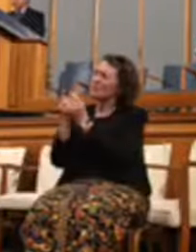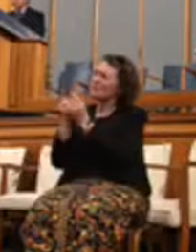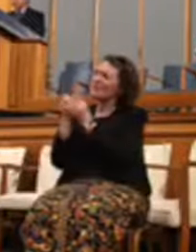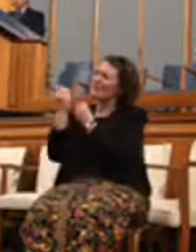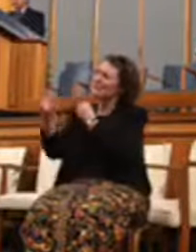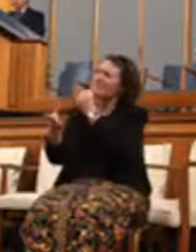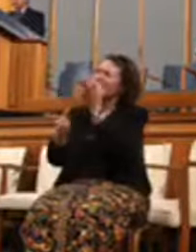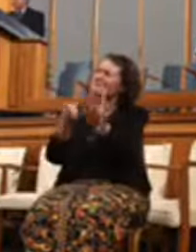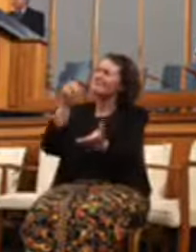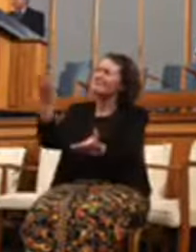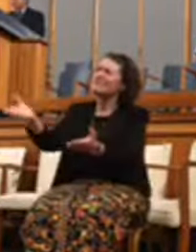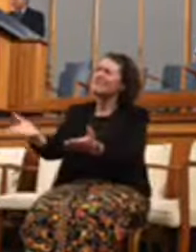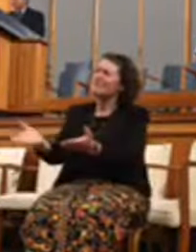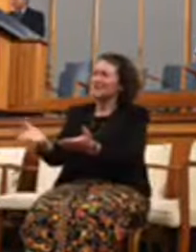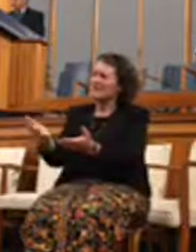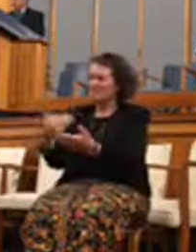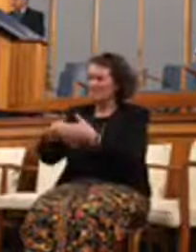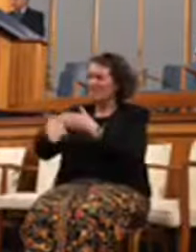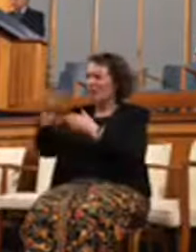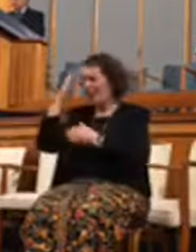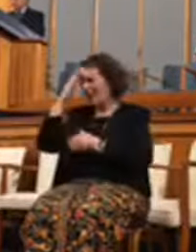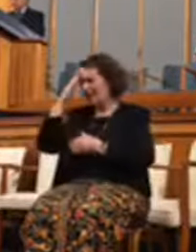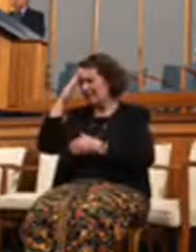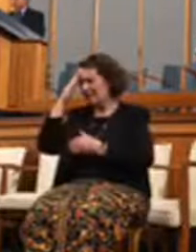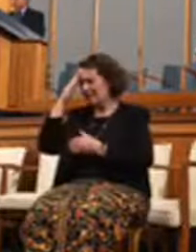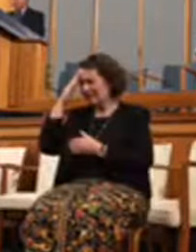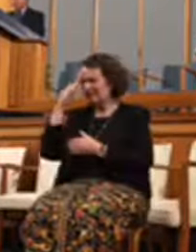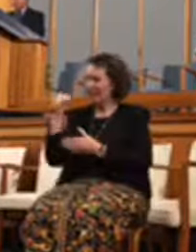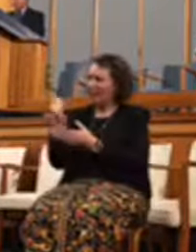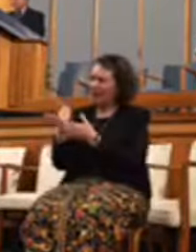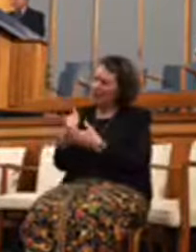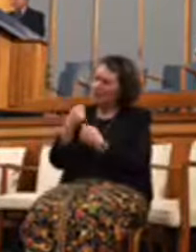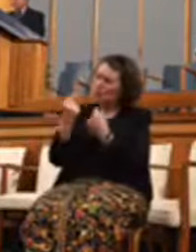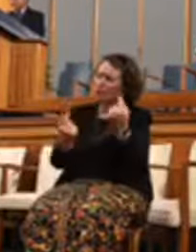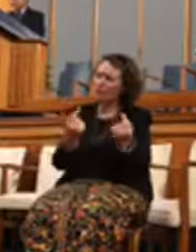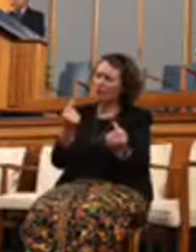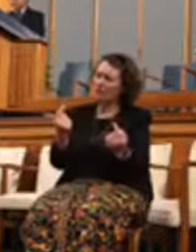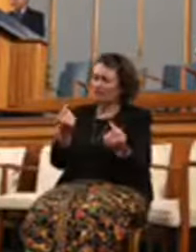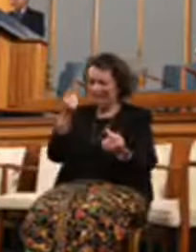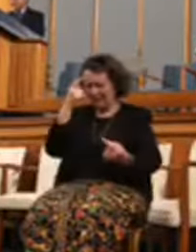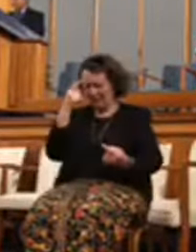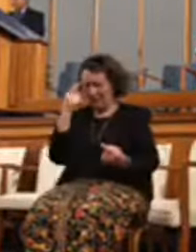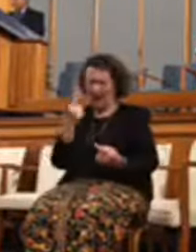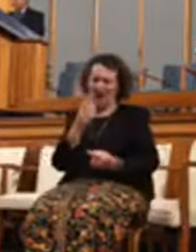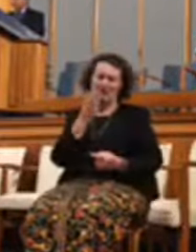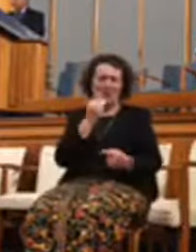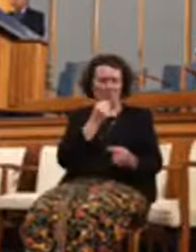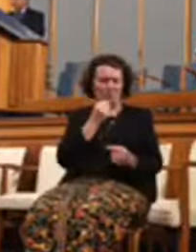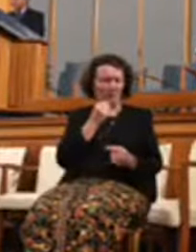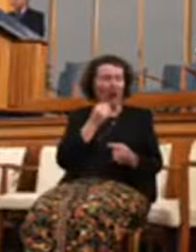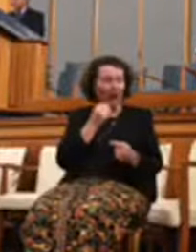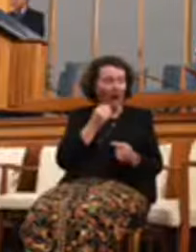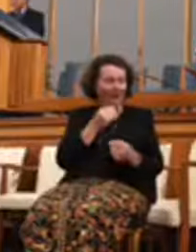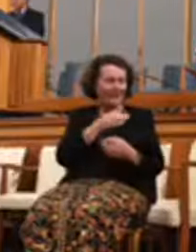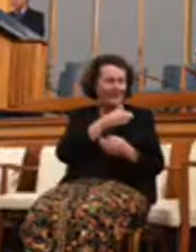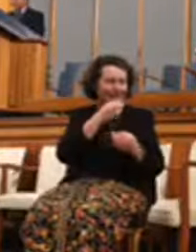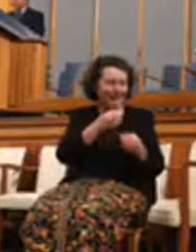Lord, we pray that we will be deep people, not just living for the here and now. Lord, thy word is